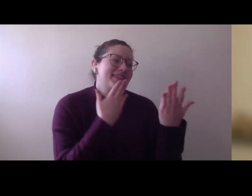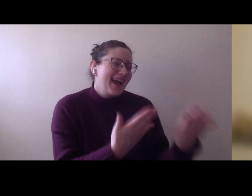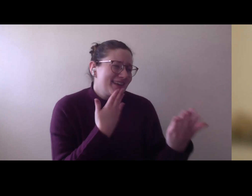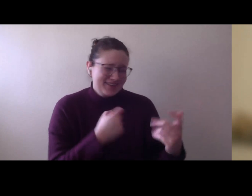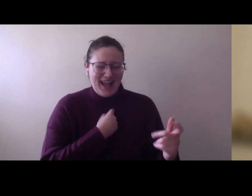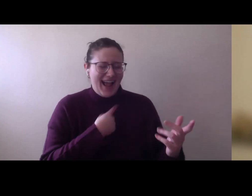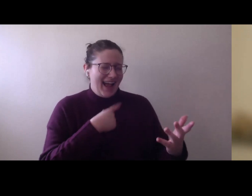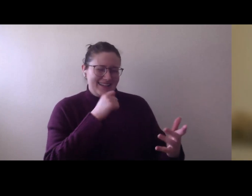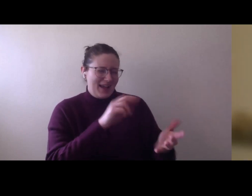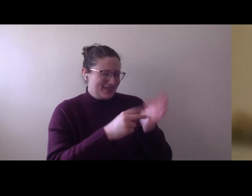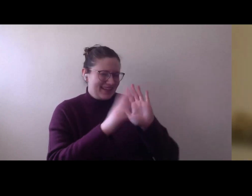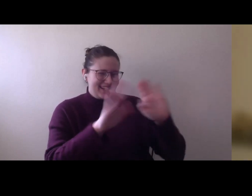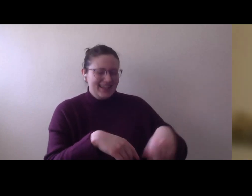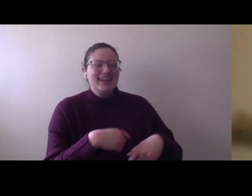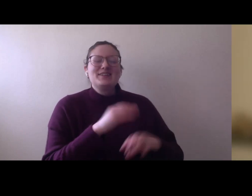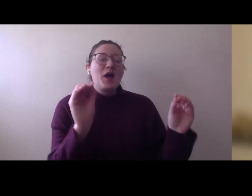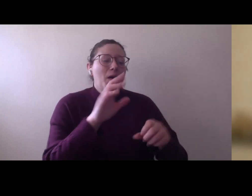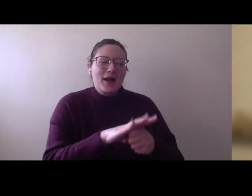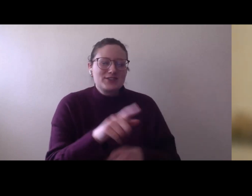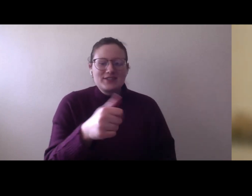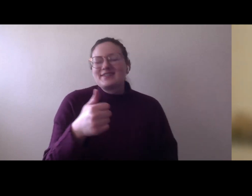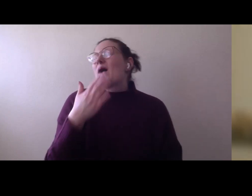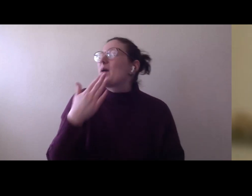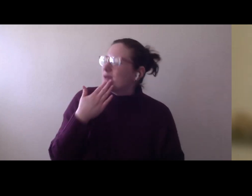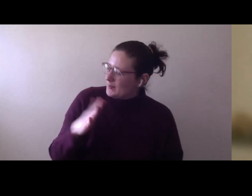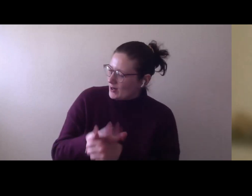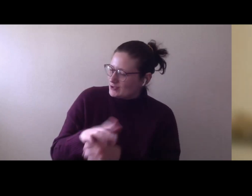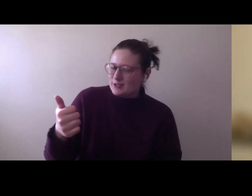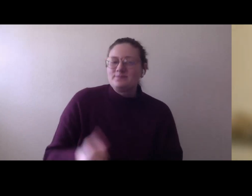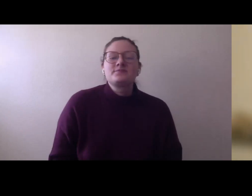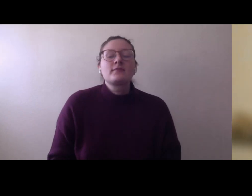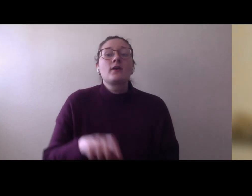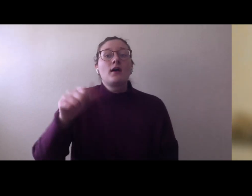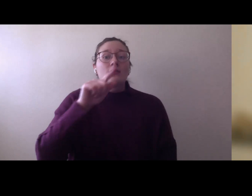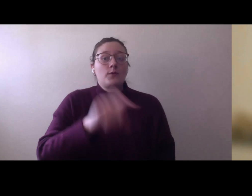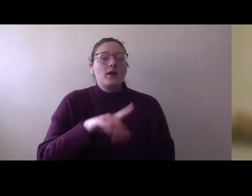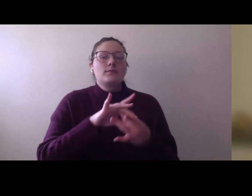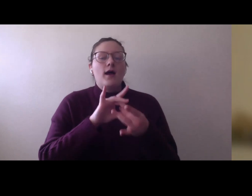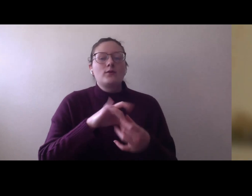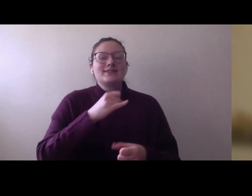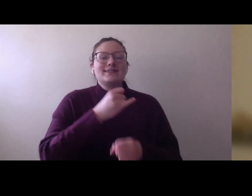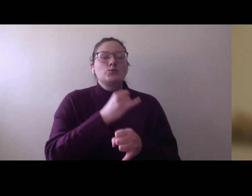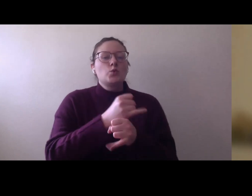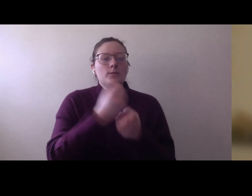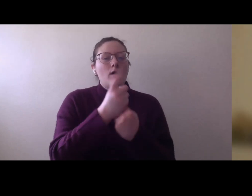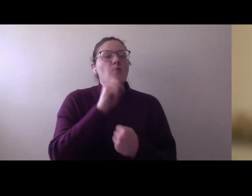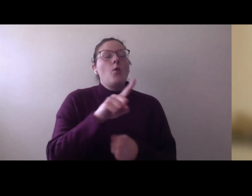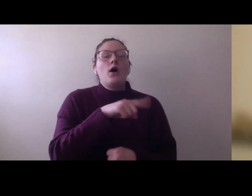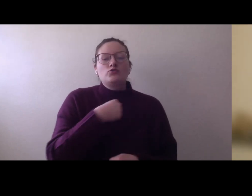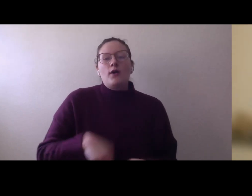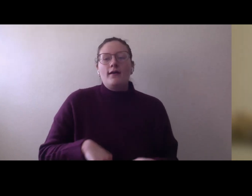to pile on the pressure. So we have another question for you about institutional support for Chinese